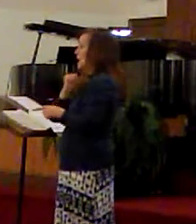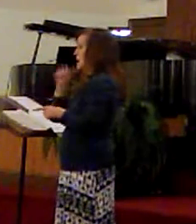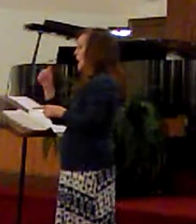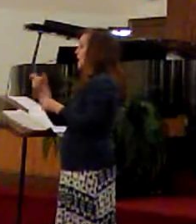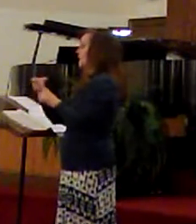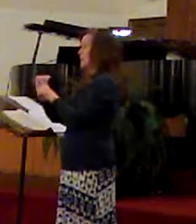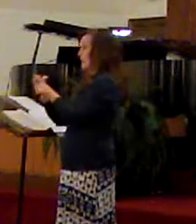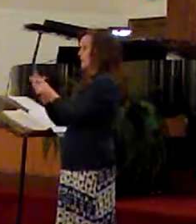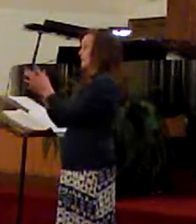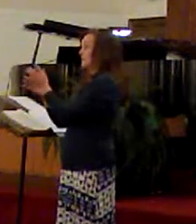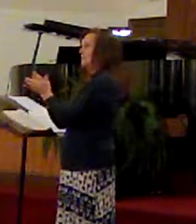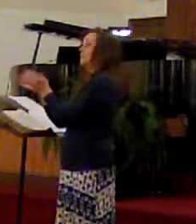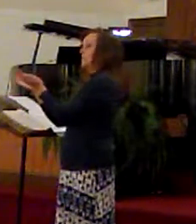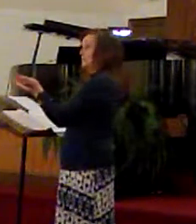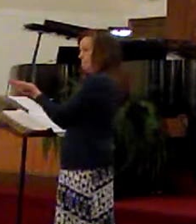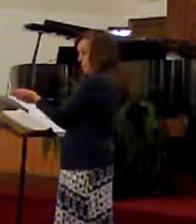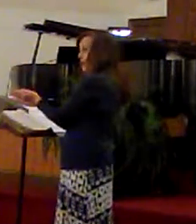I use commentaries.